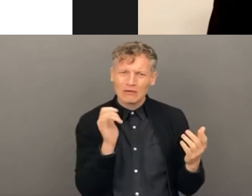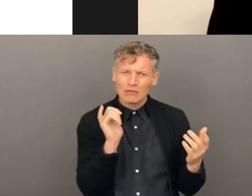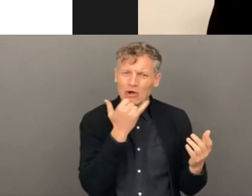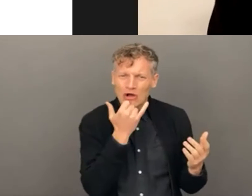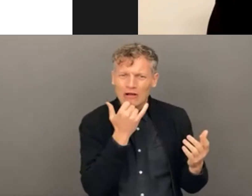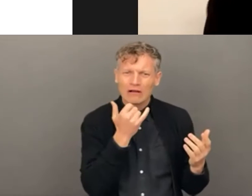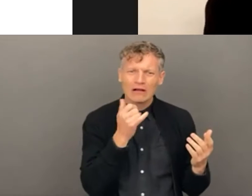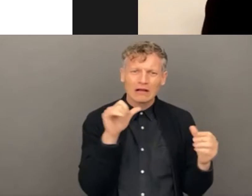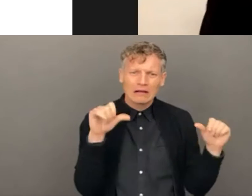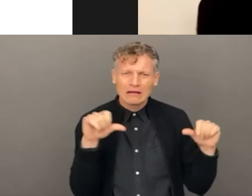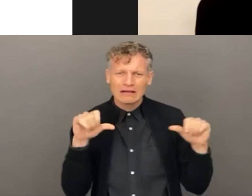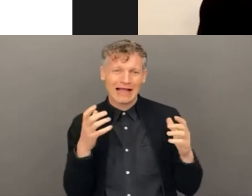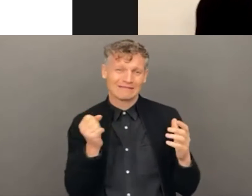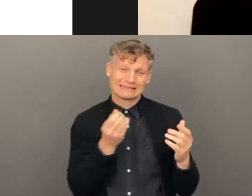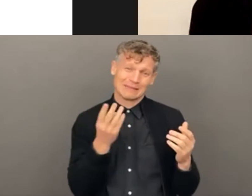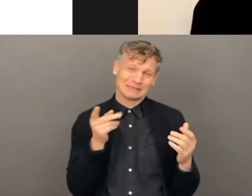yeah.